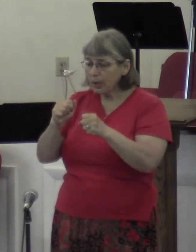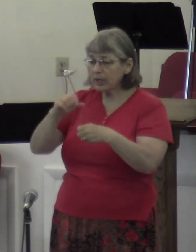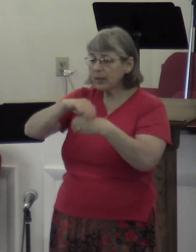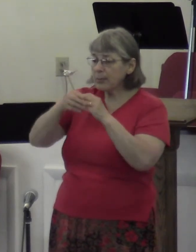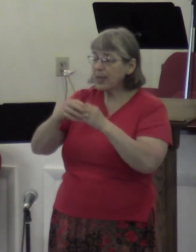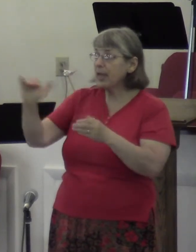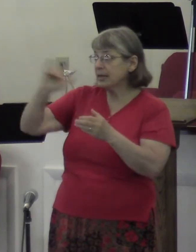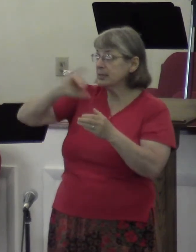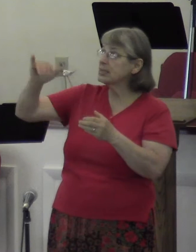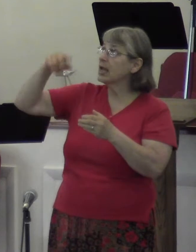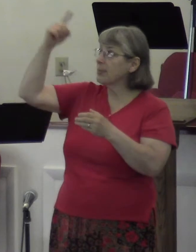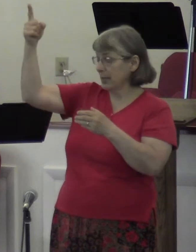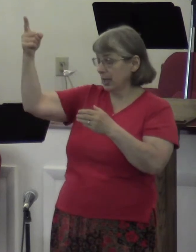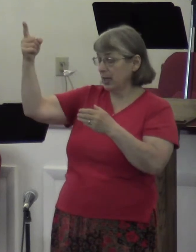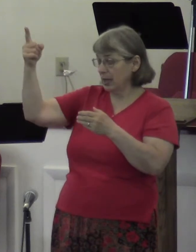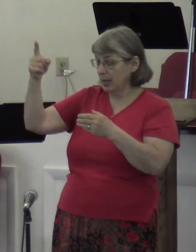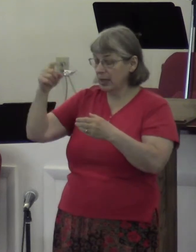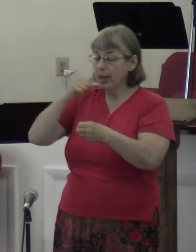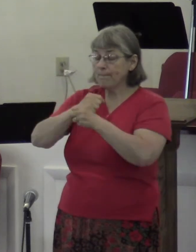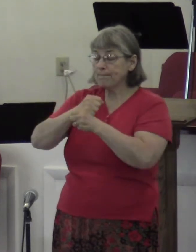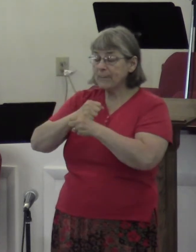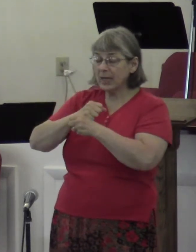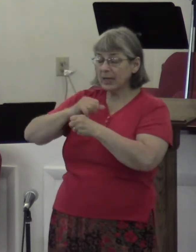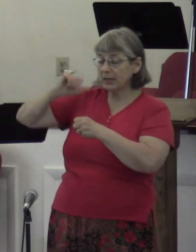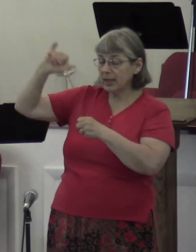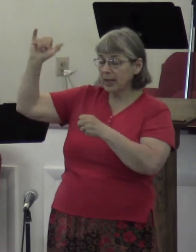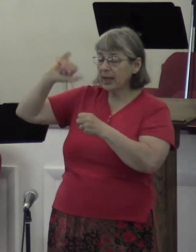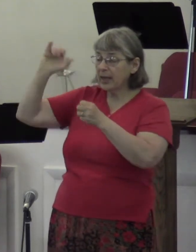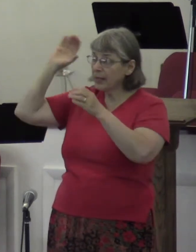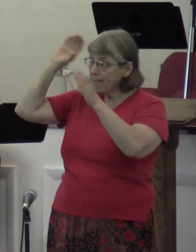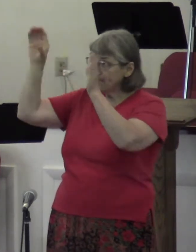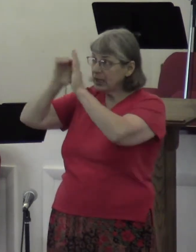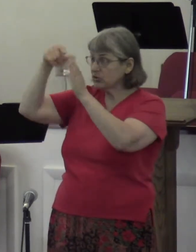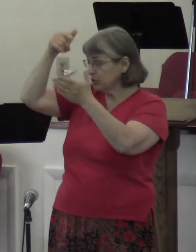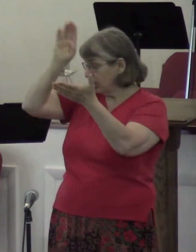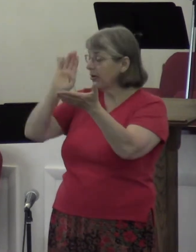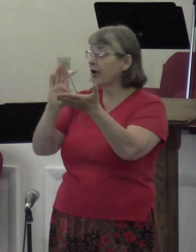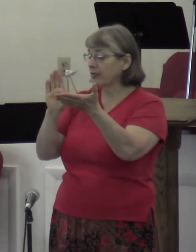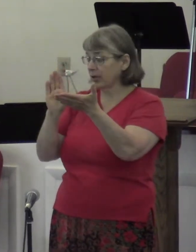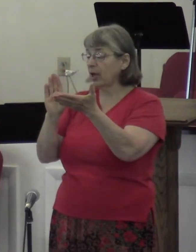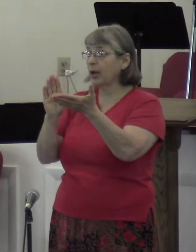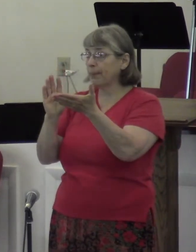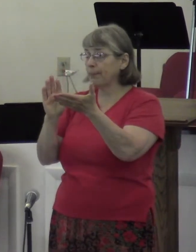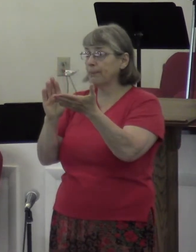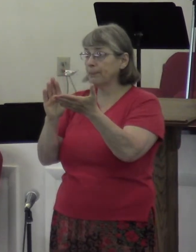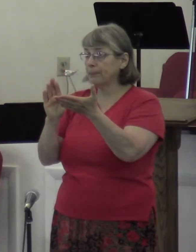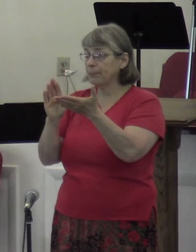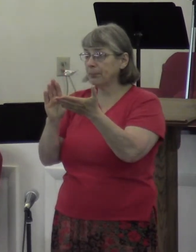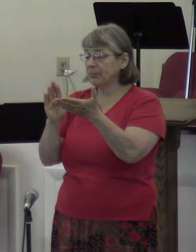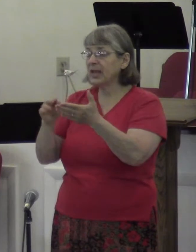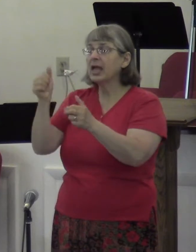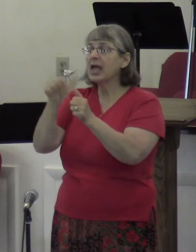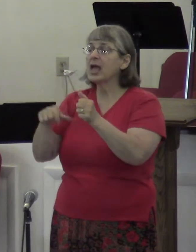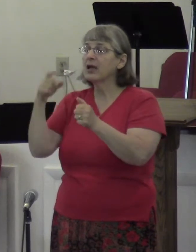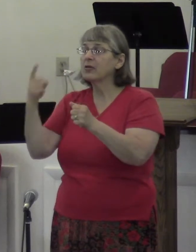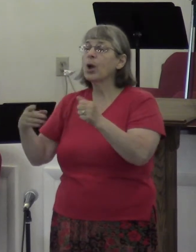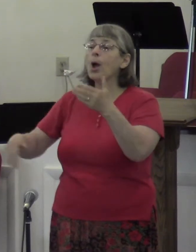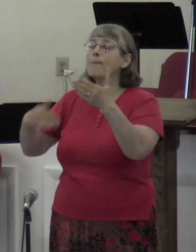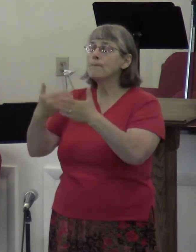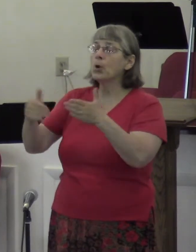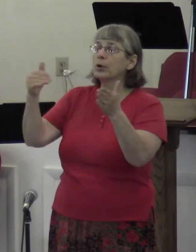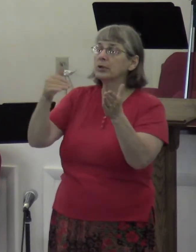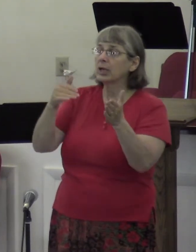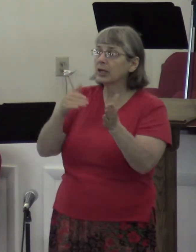conformed to His image. We can be made into the image of God. It says that in Romans 8:29. Everyone born